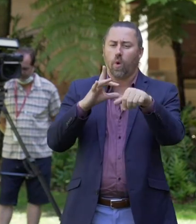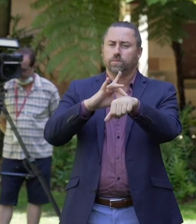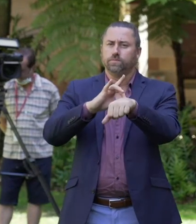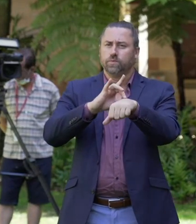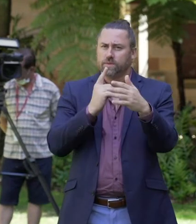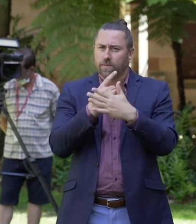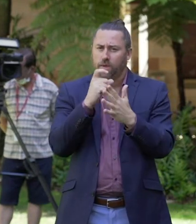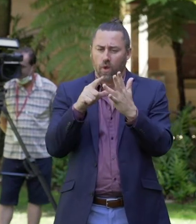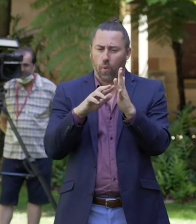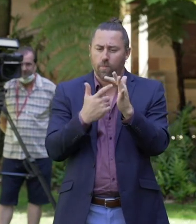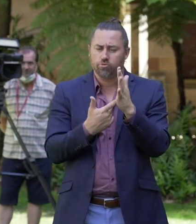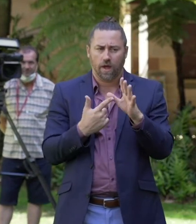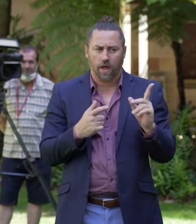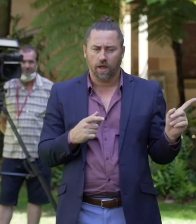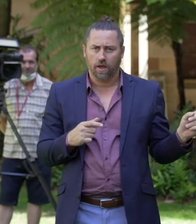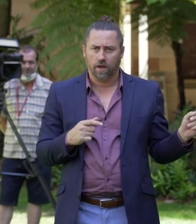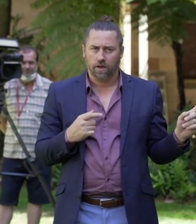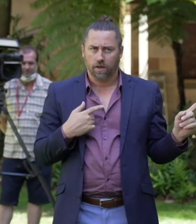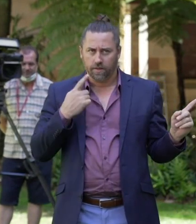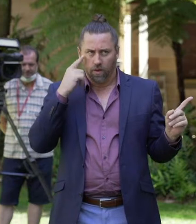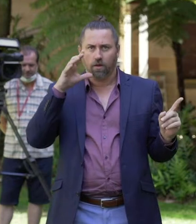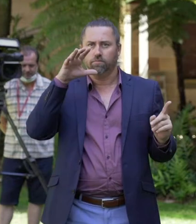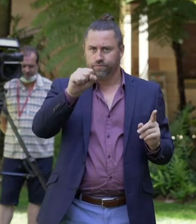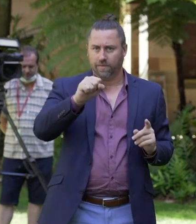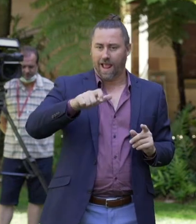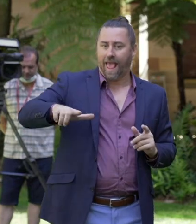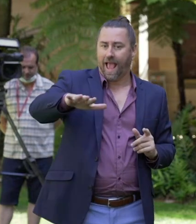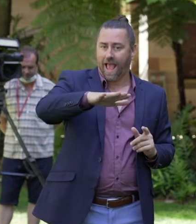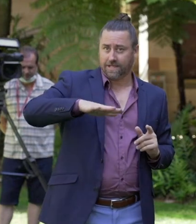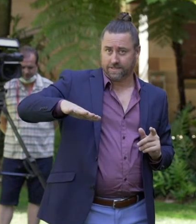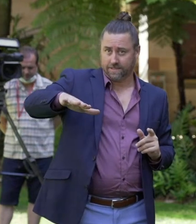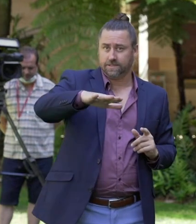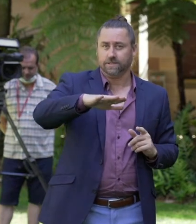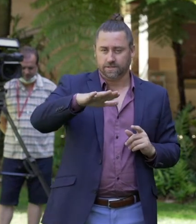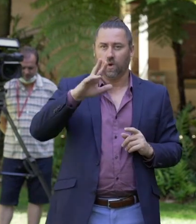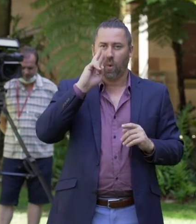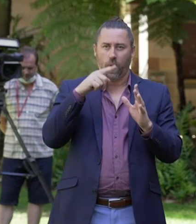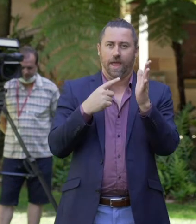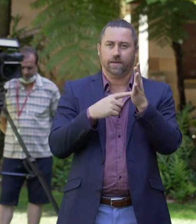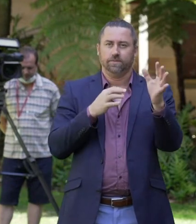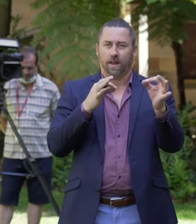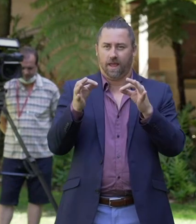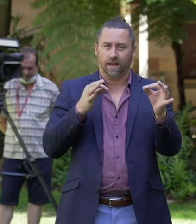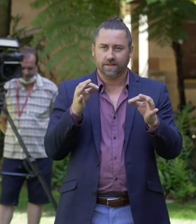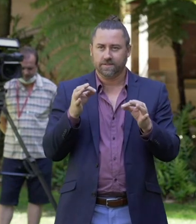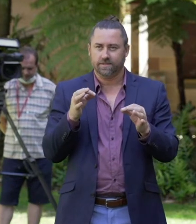The last I heard, we've secured the site and we're looking at the planning. Yeah.